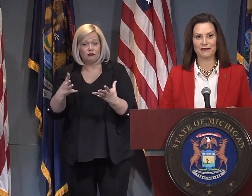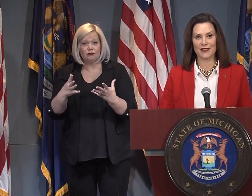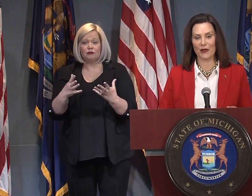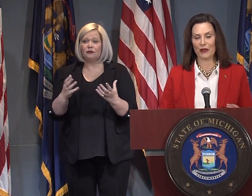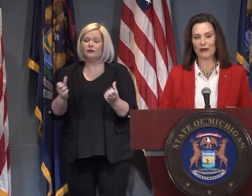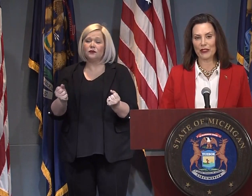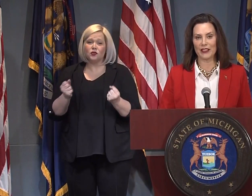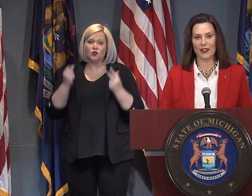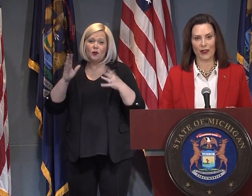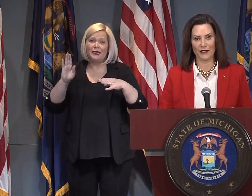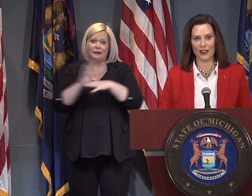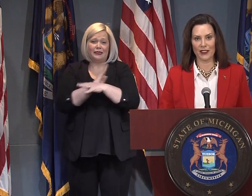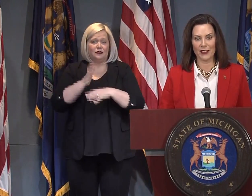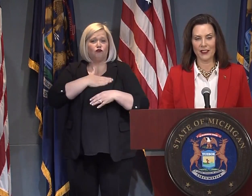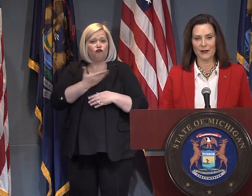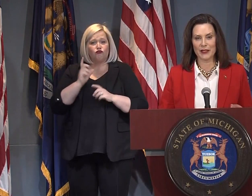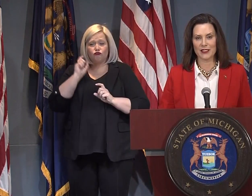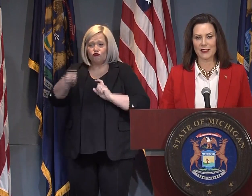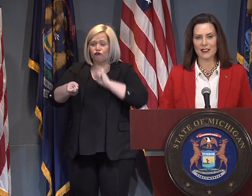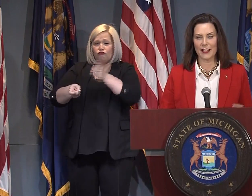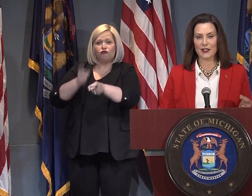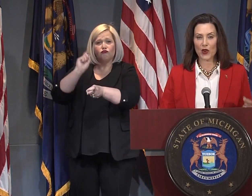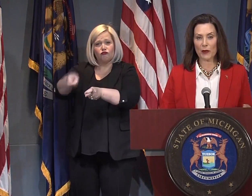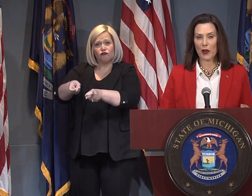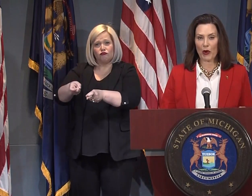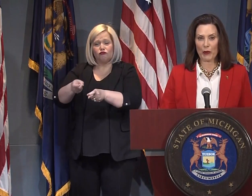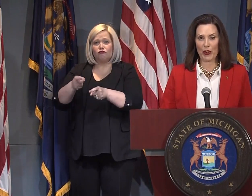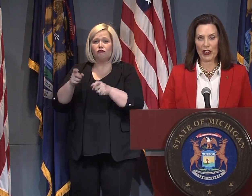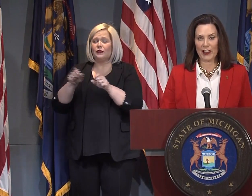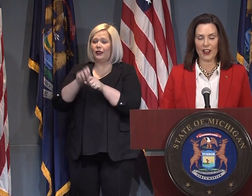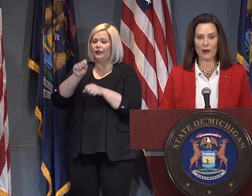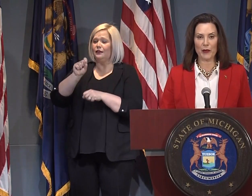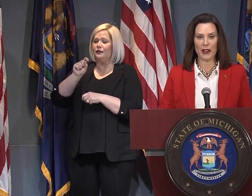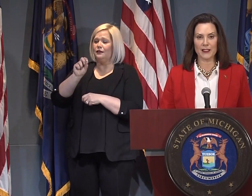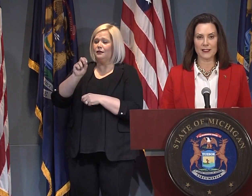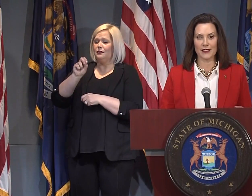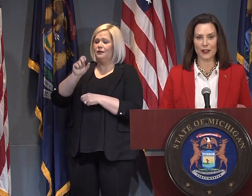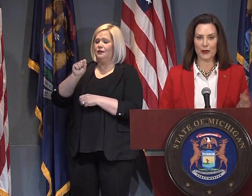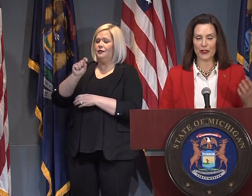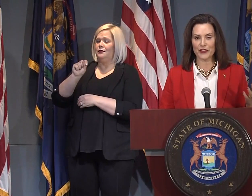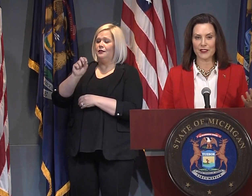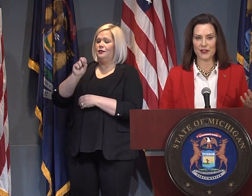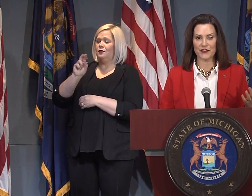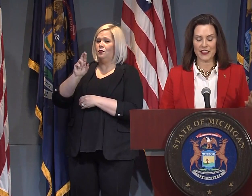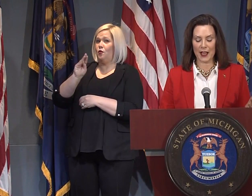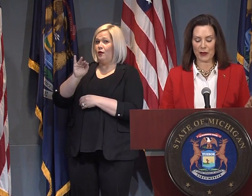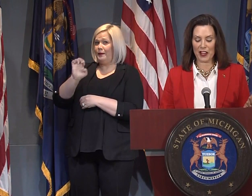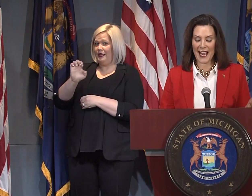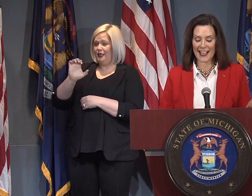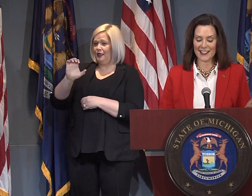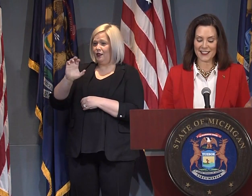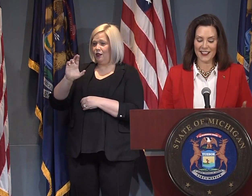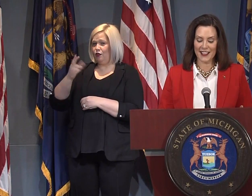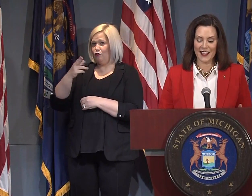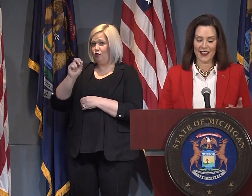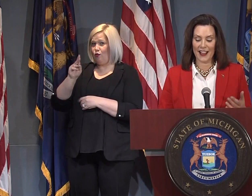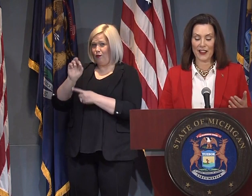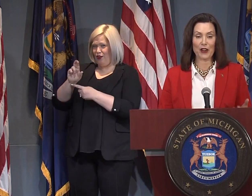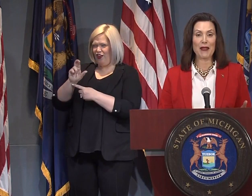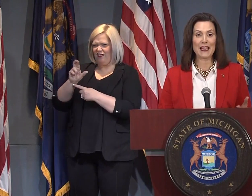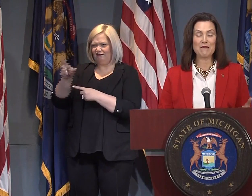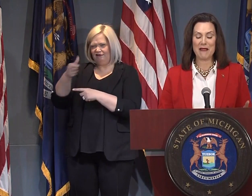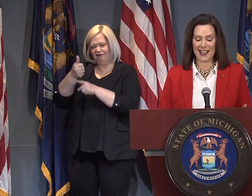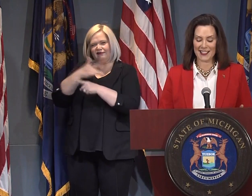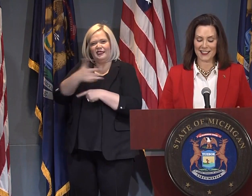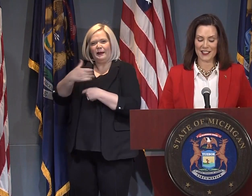up, and we're really grateful. Businesses like Stormy Cromer in the Upper Peninsula, who produces those phenomenal hats.